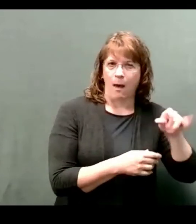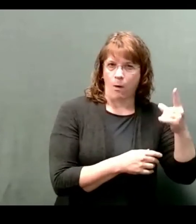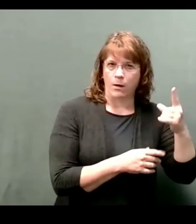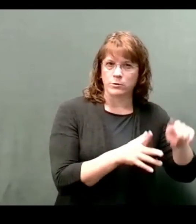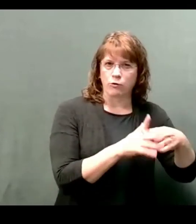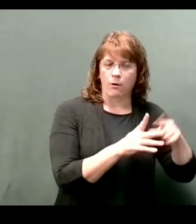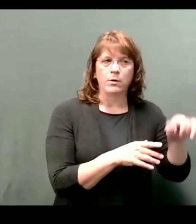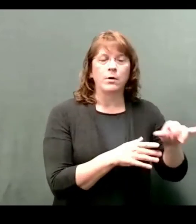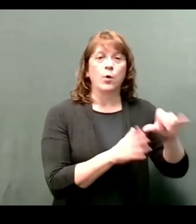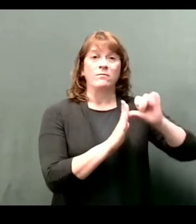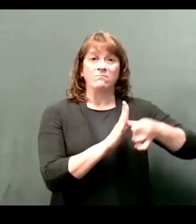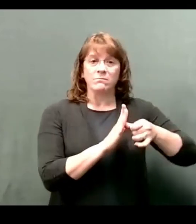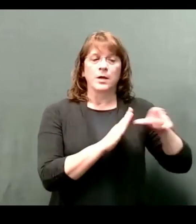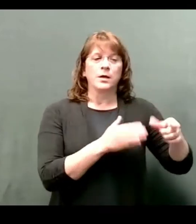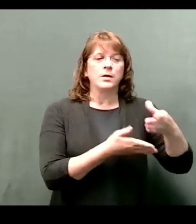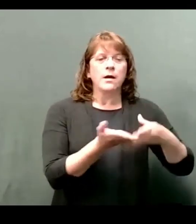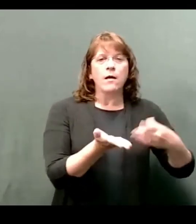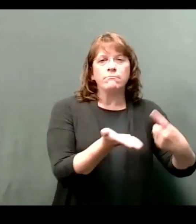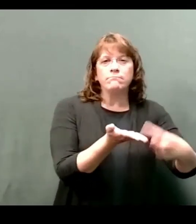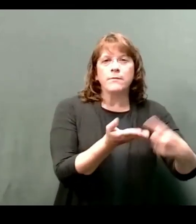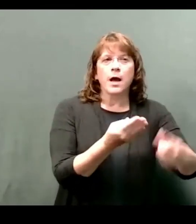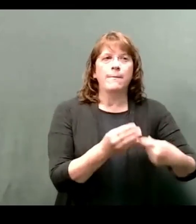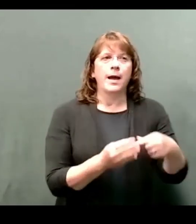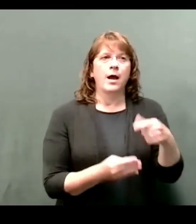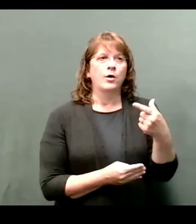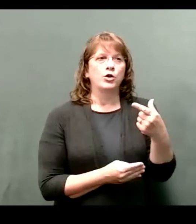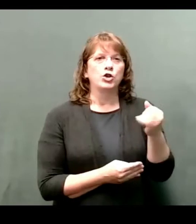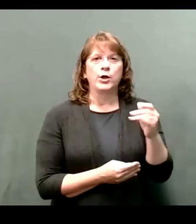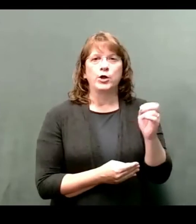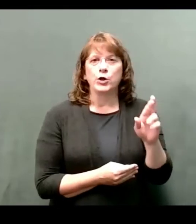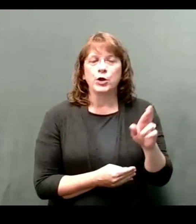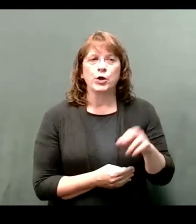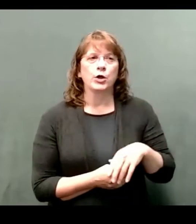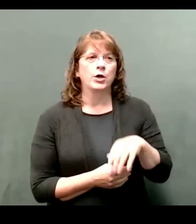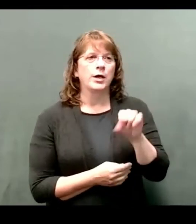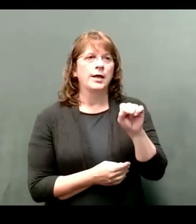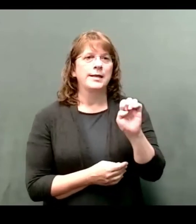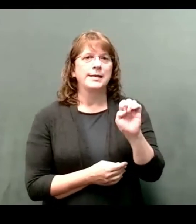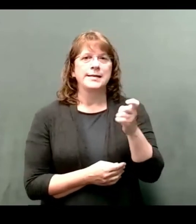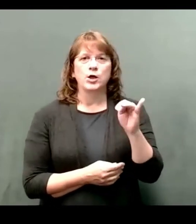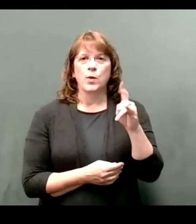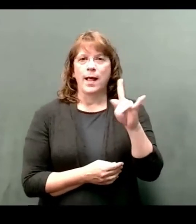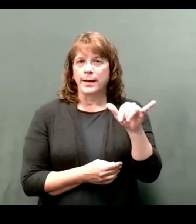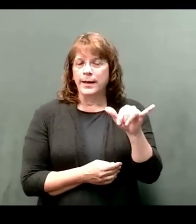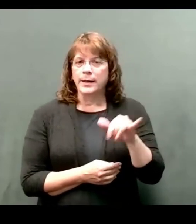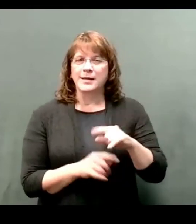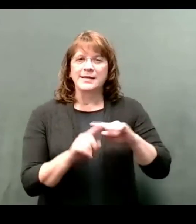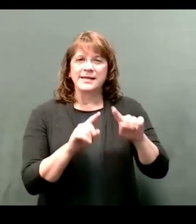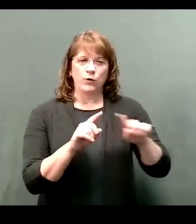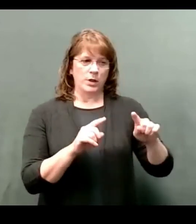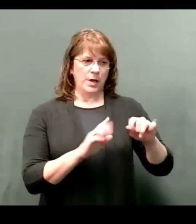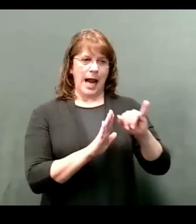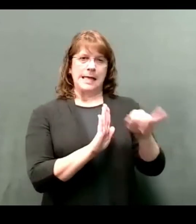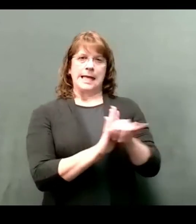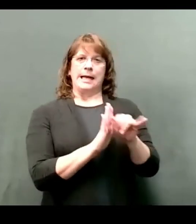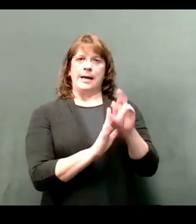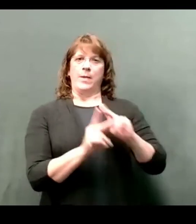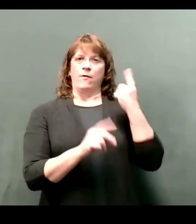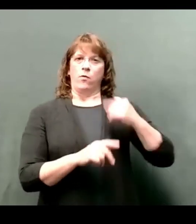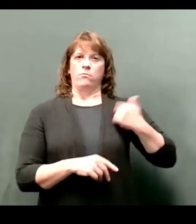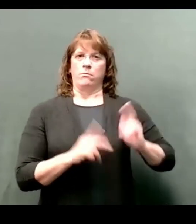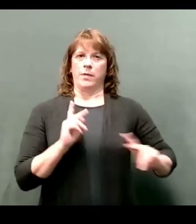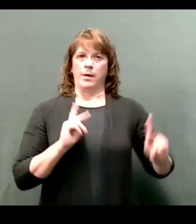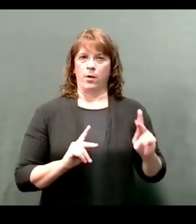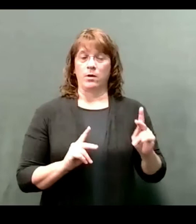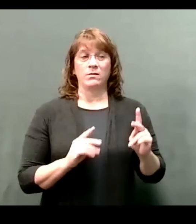there, how we highlighted that there was some conversation about gender, sexuality, those different identity pieces for one of the young folks. And we